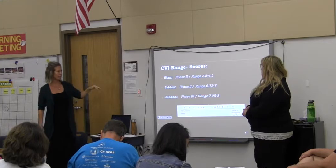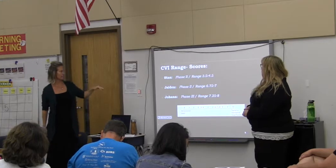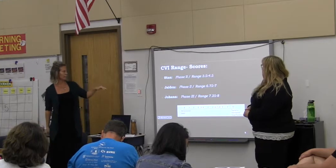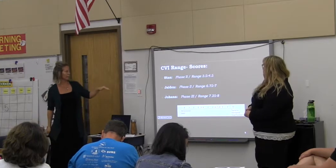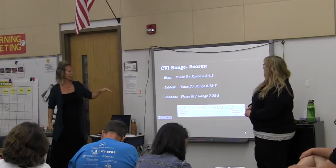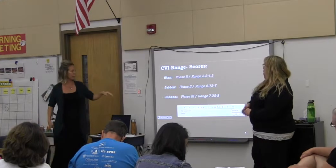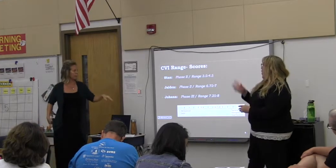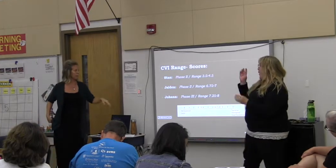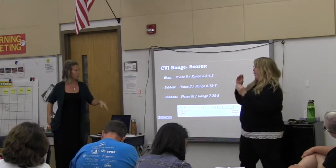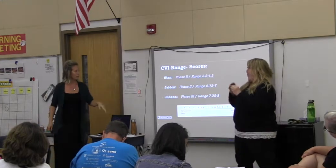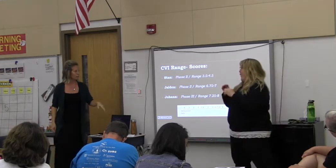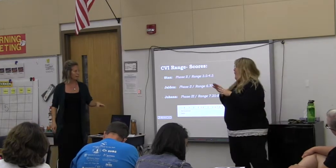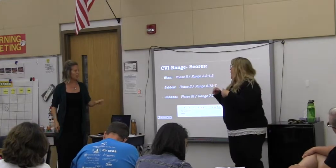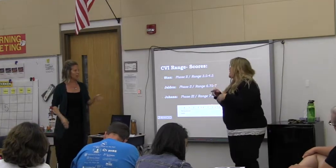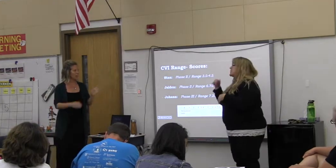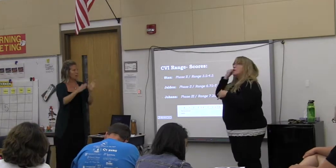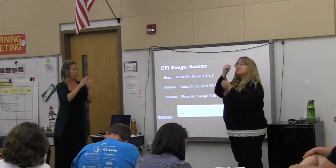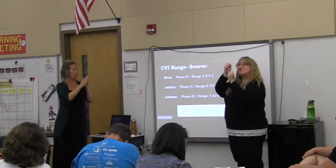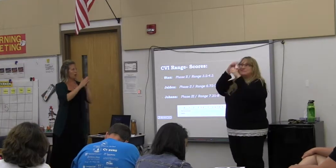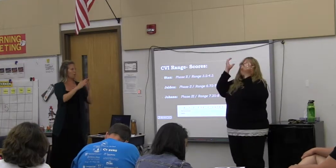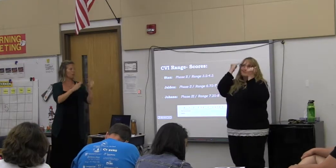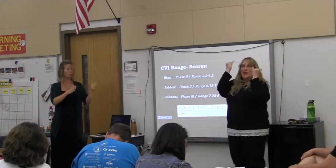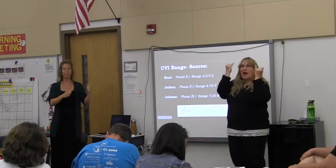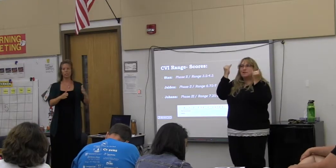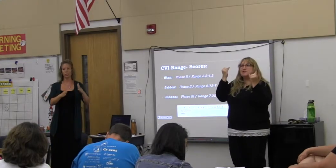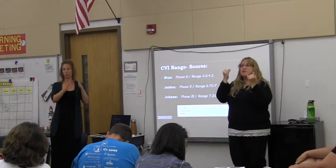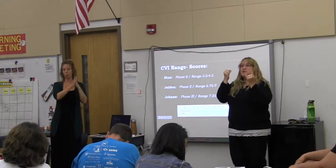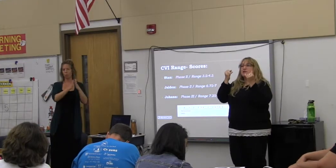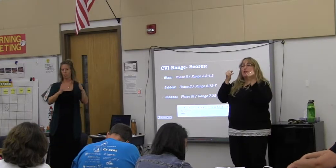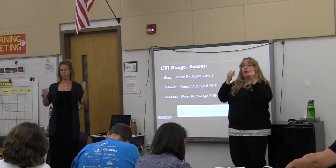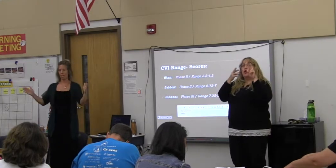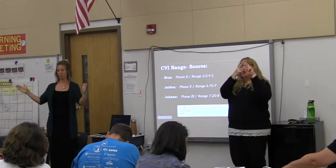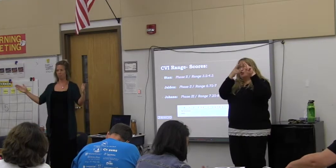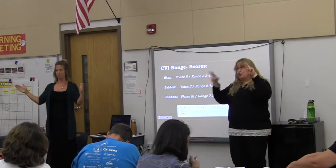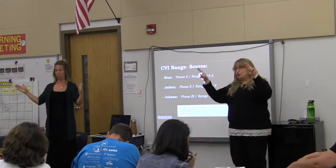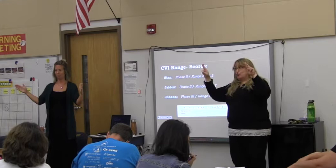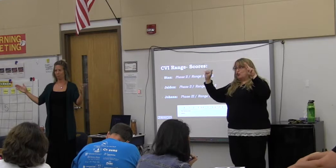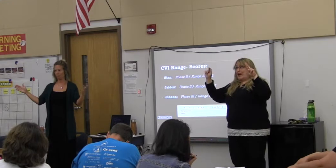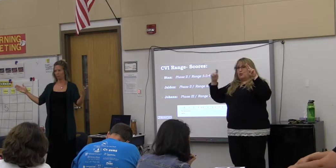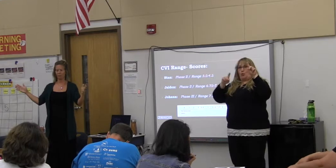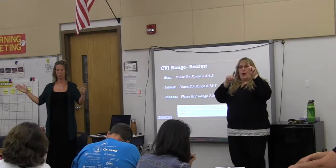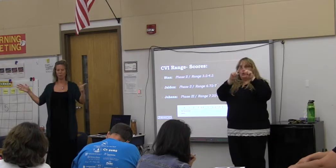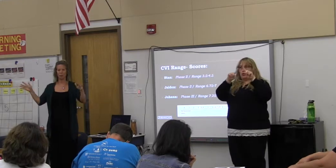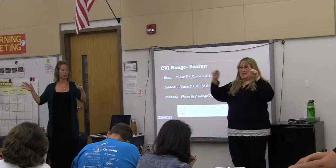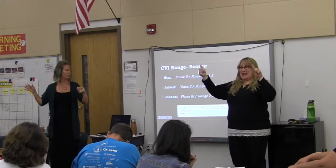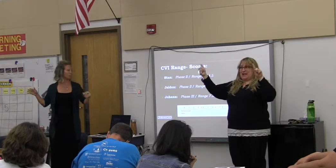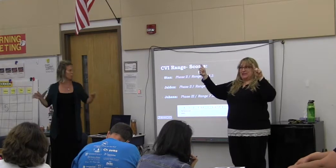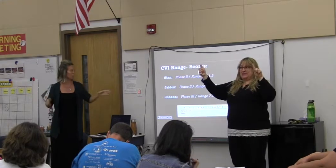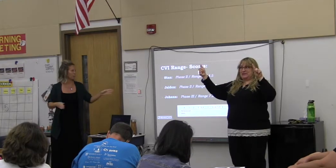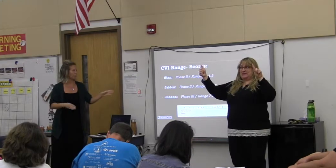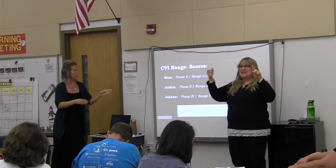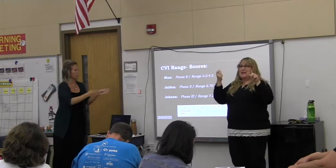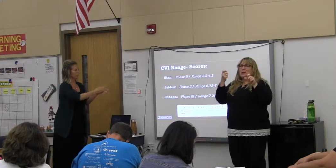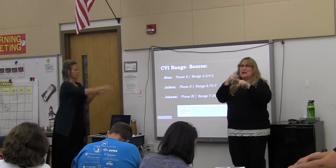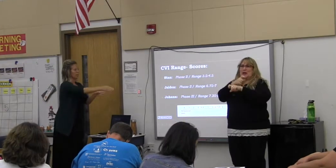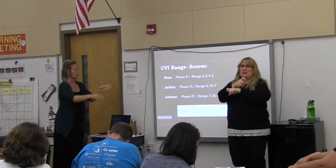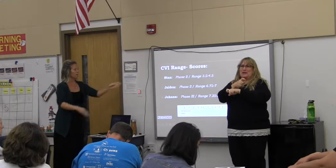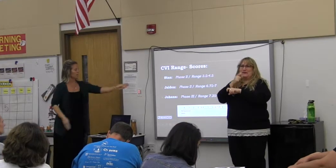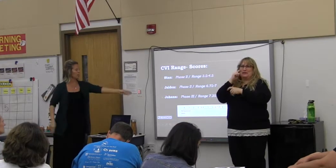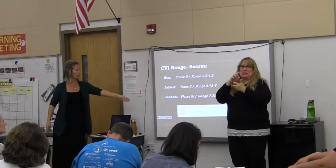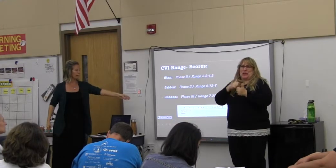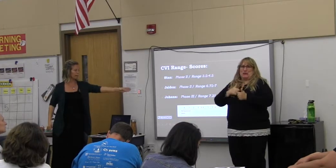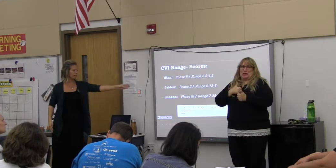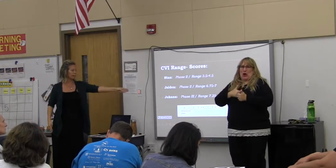we'll get into this in a second. But if you can imagine, the range goes from 1 to 10. if this is, sorry if this is a little bit confusing. You can